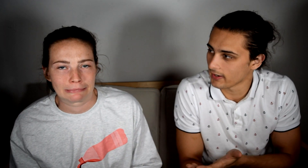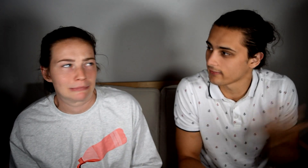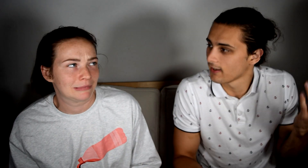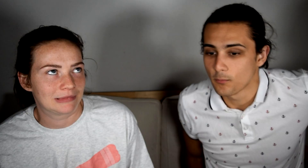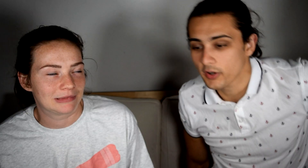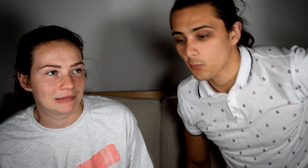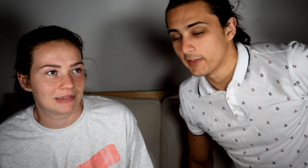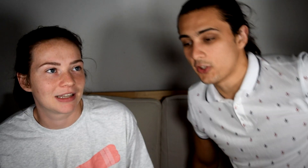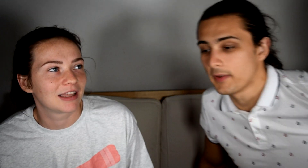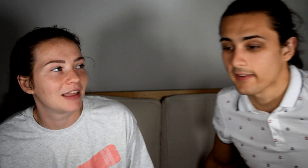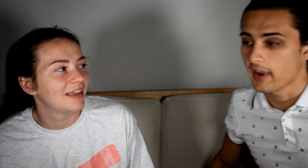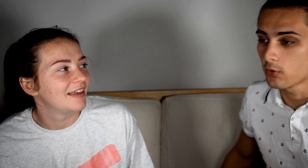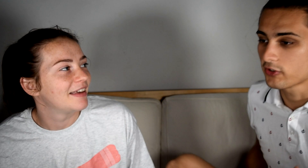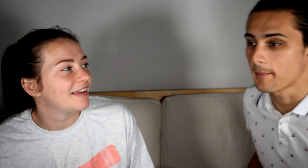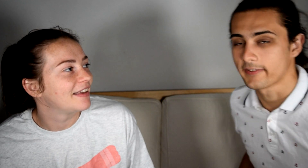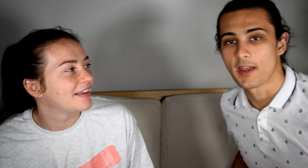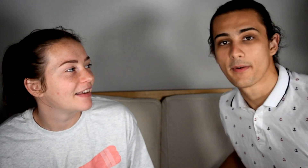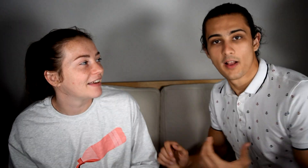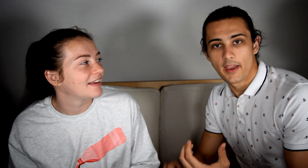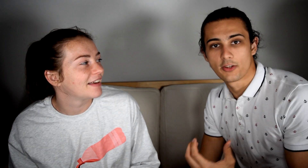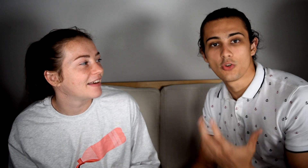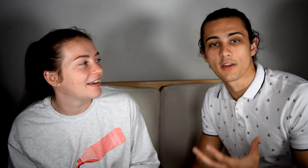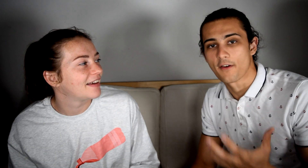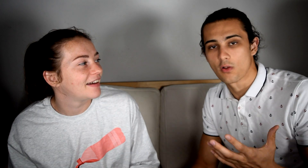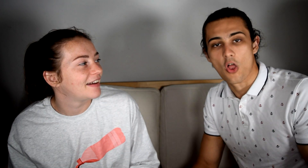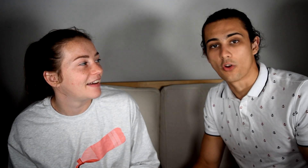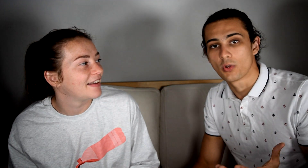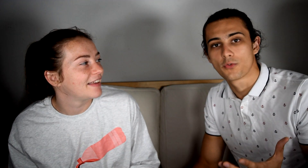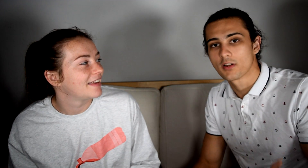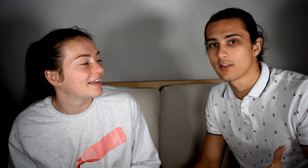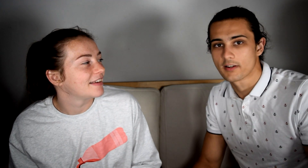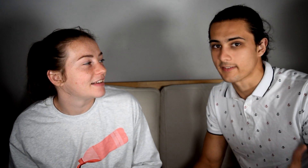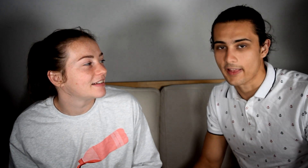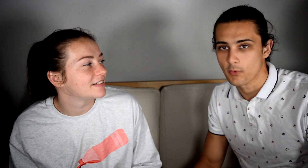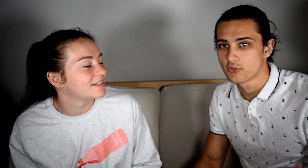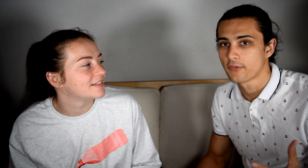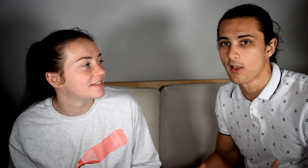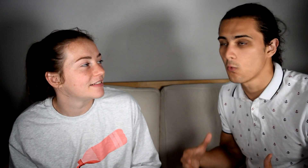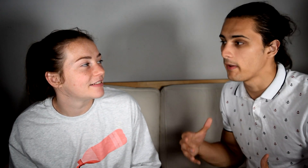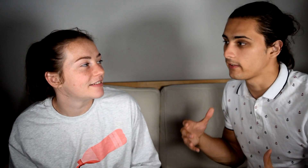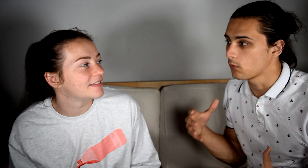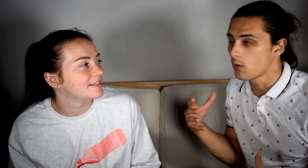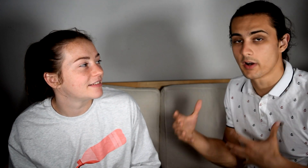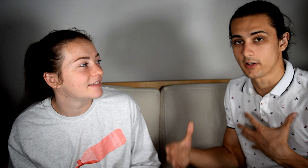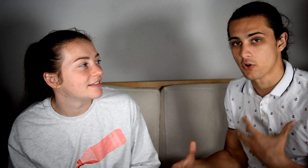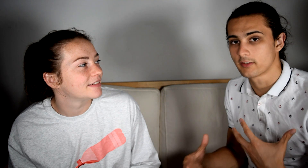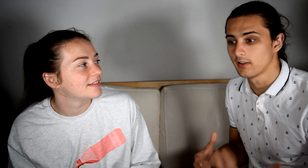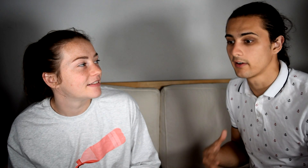guess. Morgan will teach me sign language step by step, and you can follow along. So if you want to learn sign language, follow basically what we're gonna try to learn in